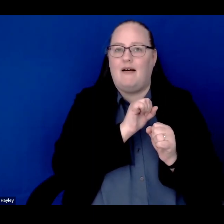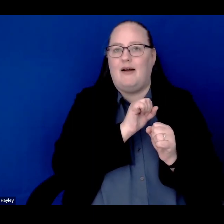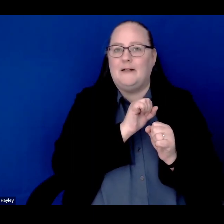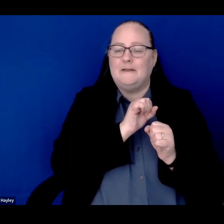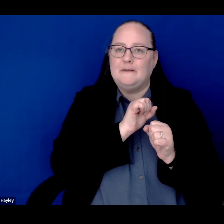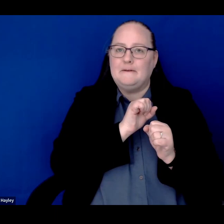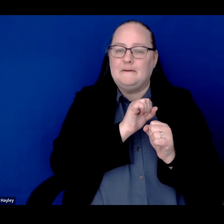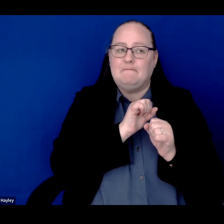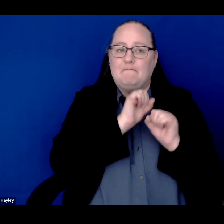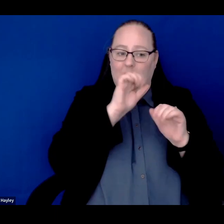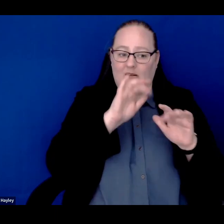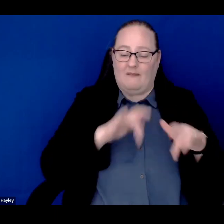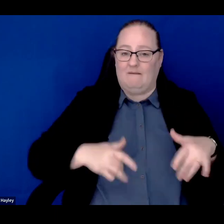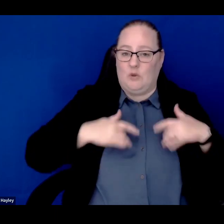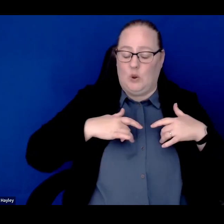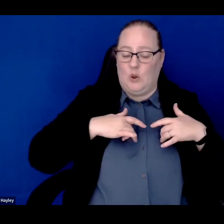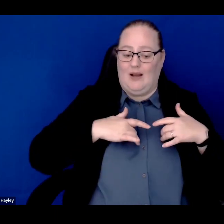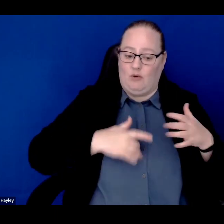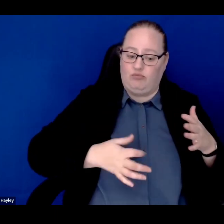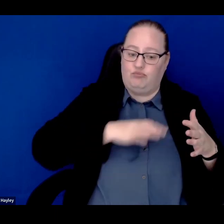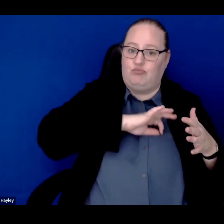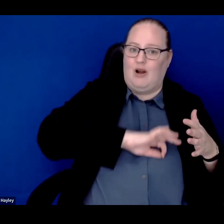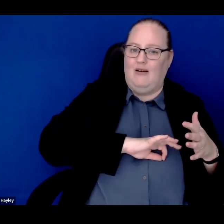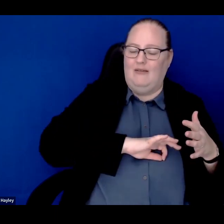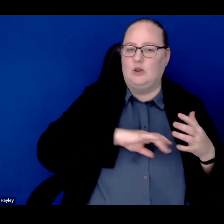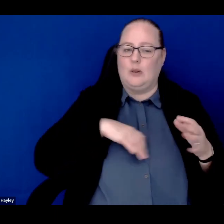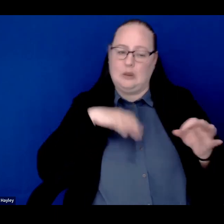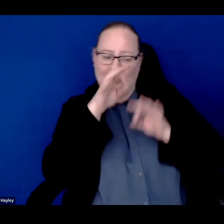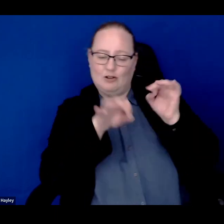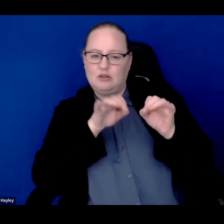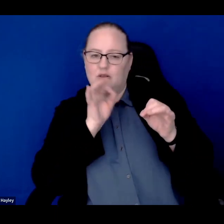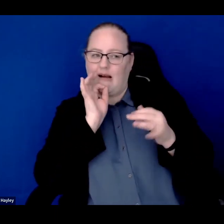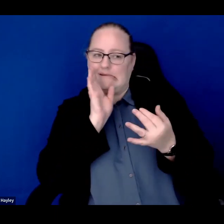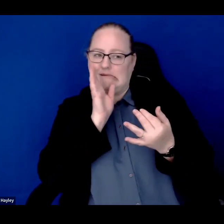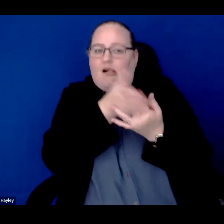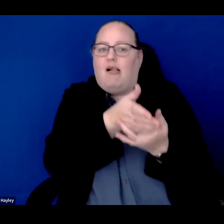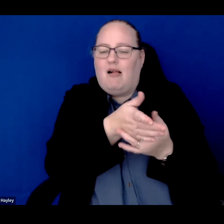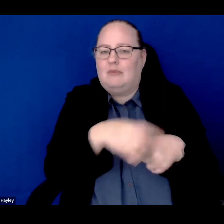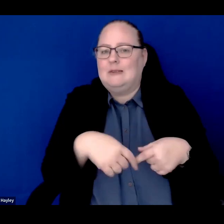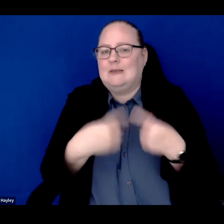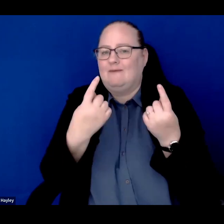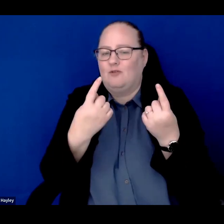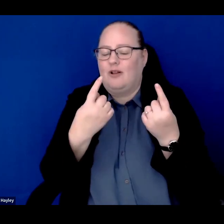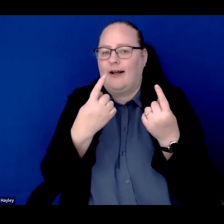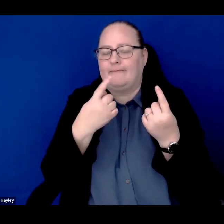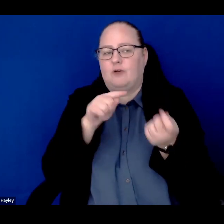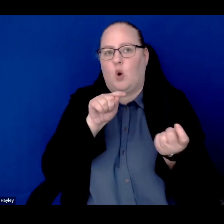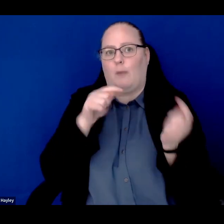or feminist or other types of narratives, but actually doing so in a way that is